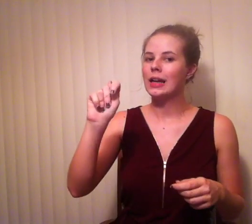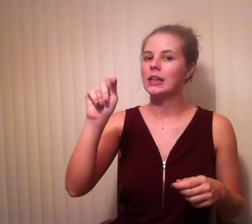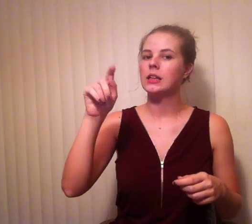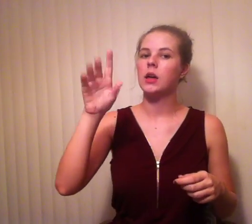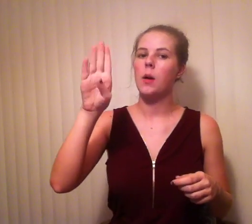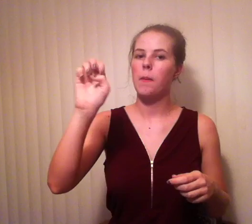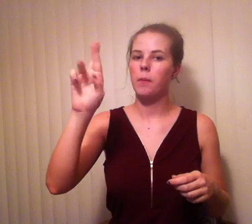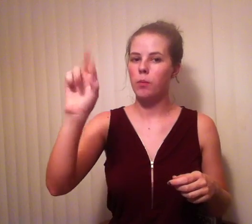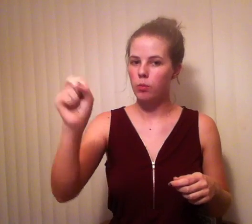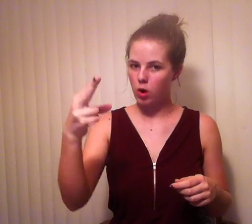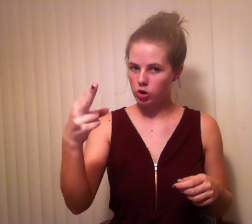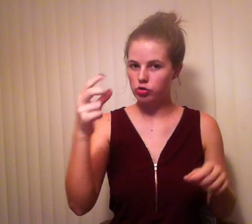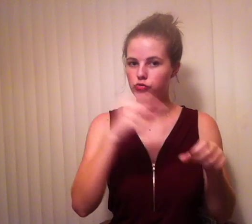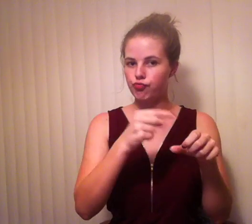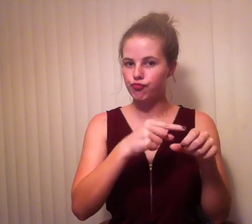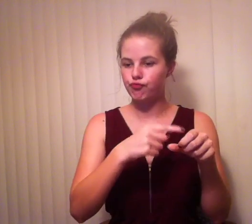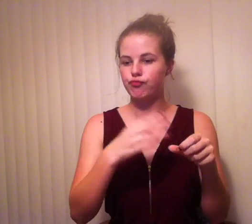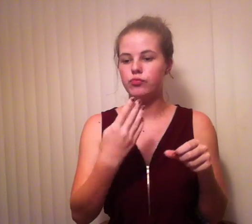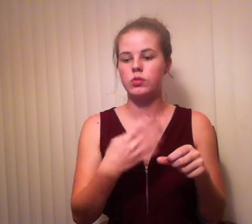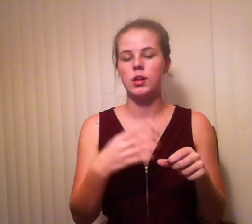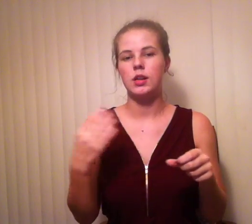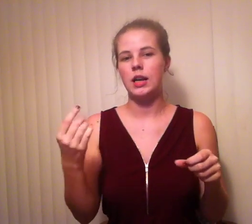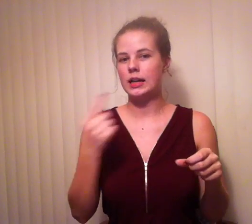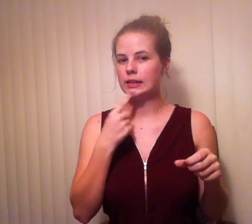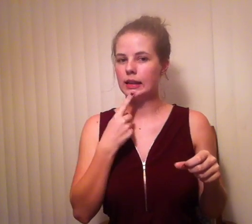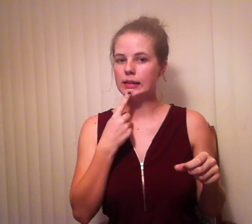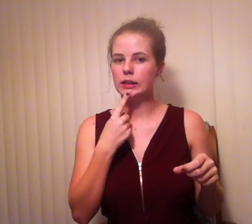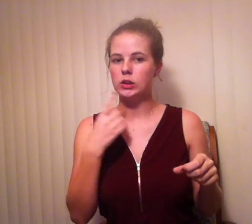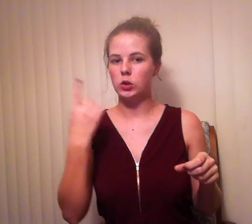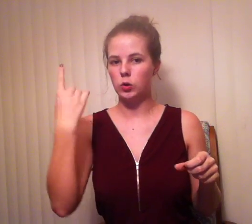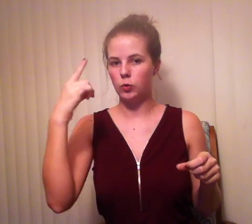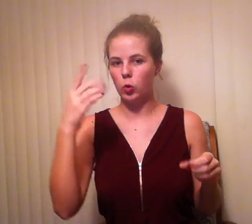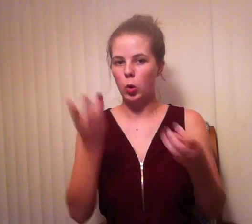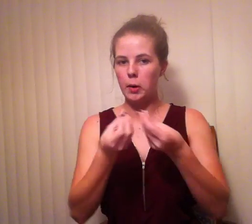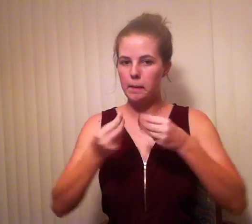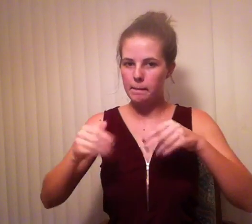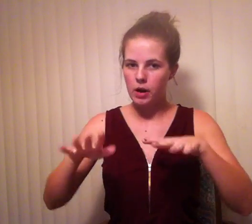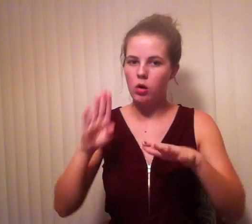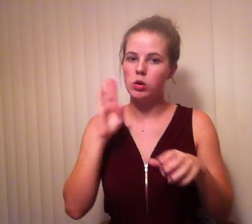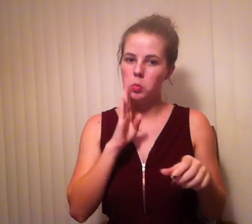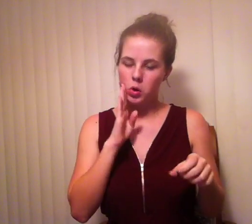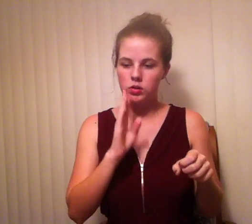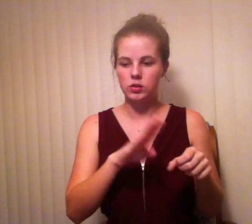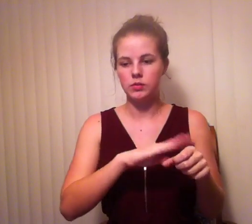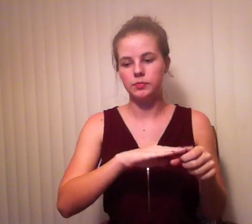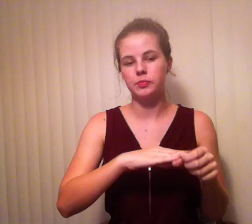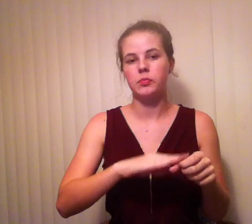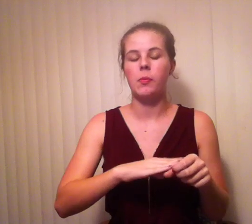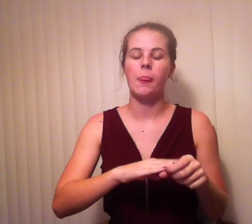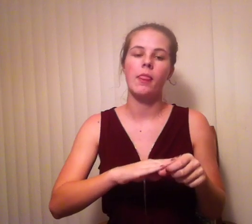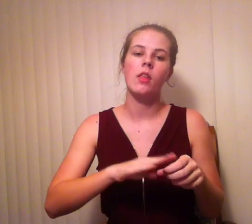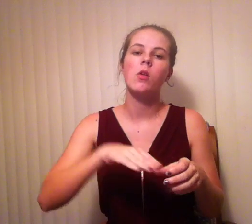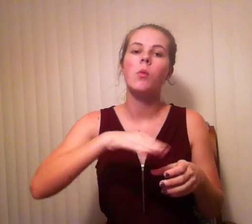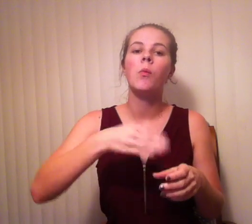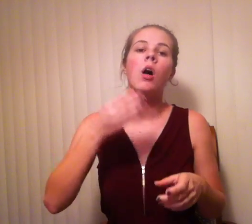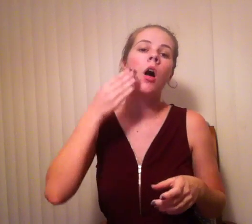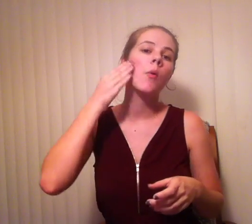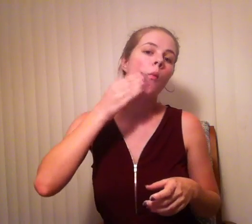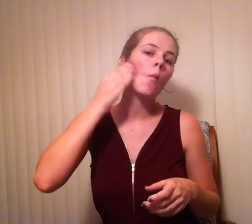brush. I don't even know what this is. Airbrush powder and bronzer. I'm just going to apply it to the outside of the face, a little bit onto the cheekbones, a little